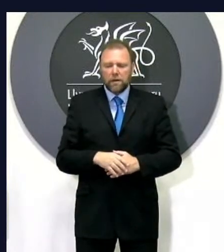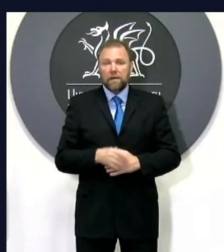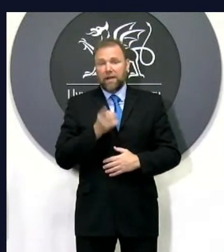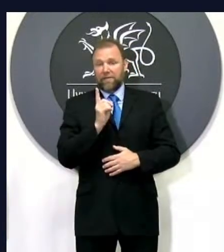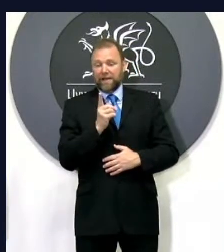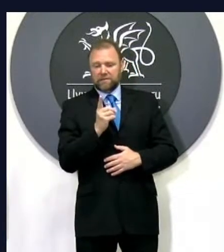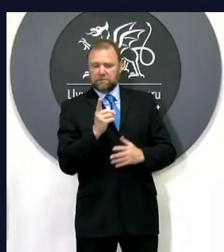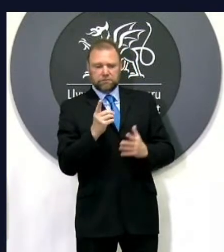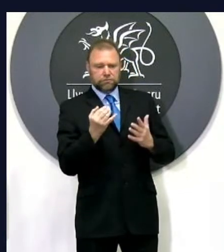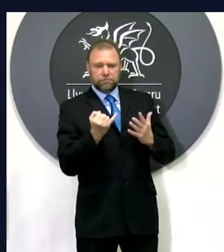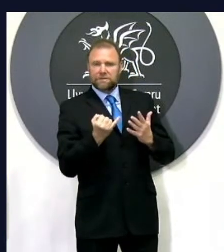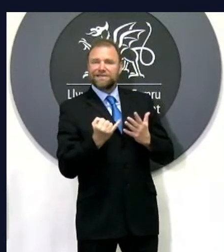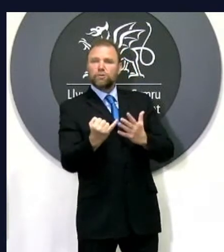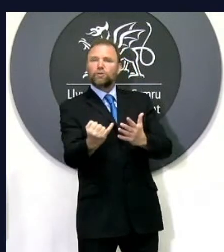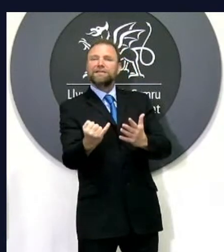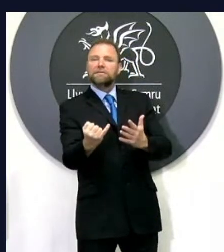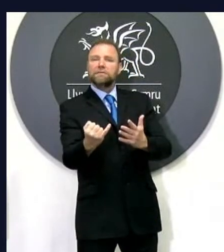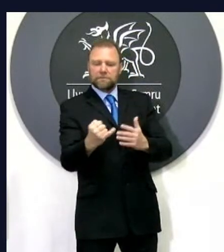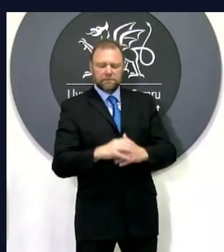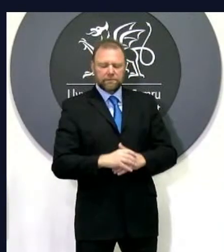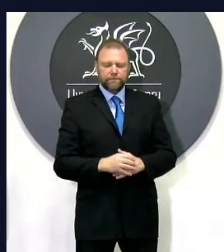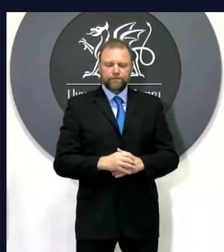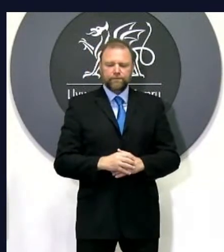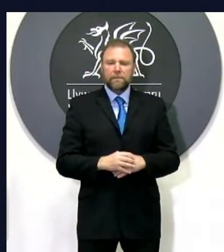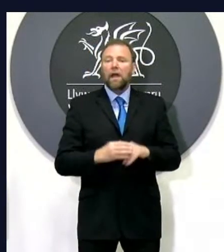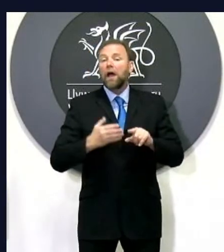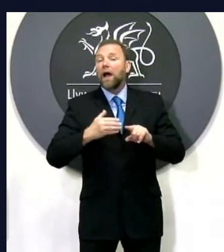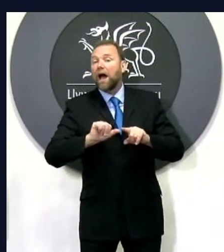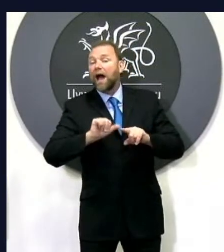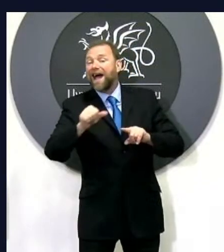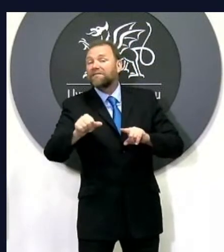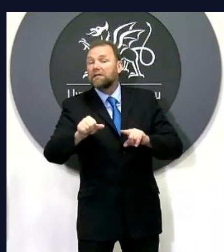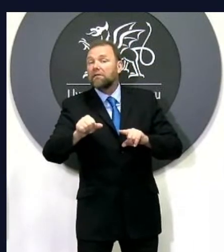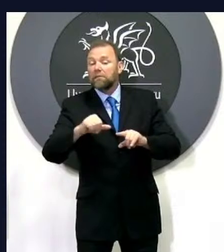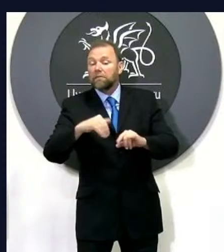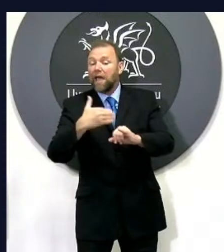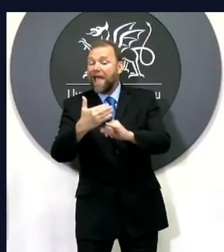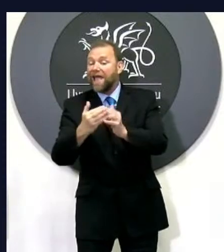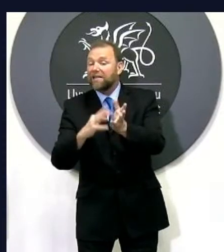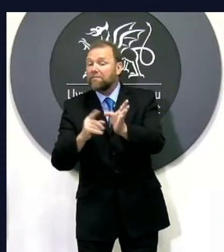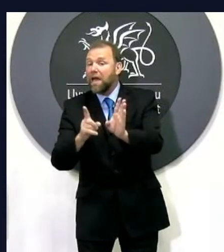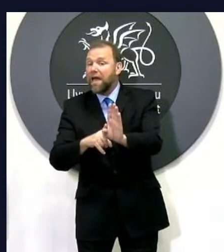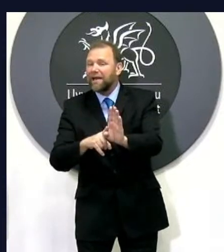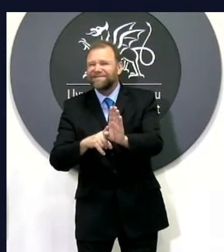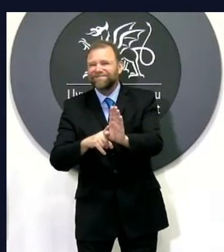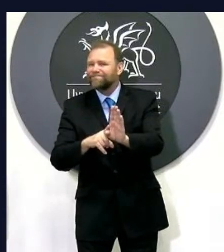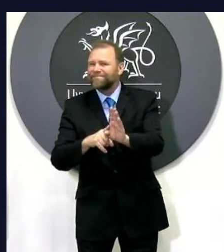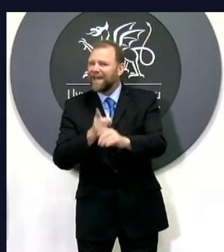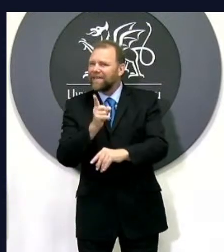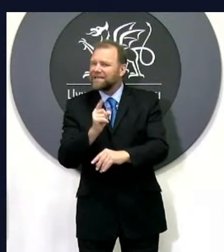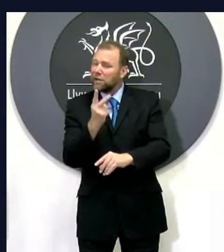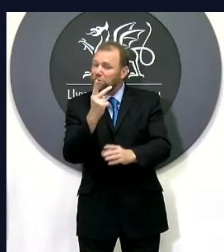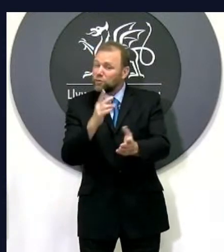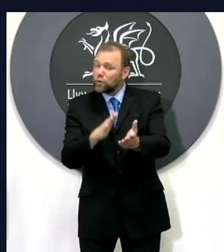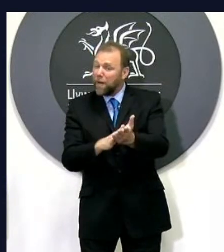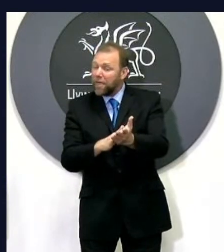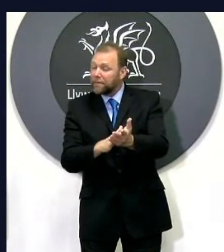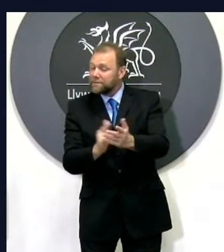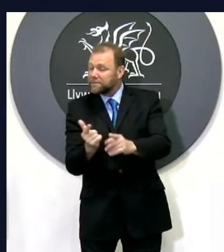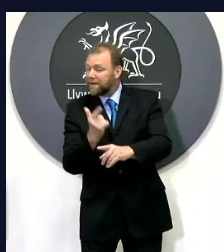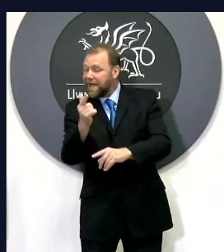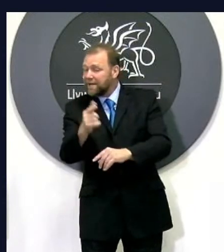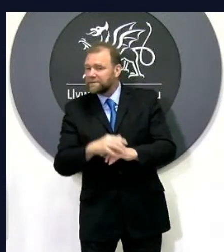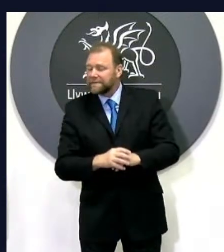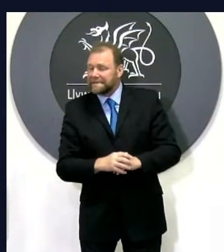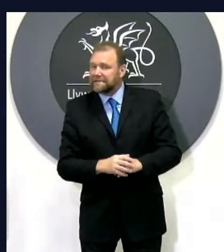forward. I've given indicative dates beyond that towards the end of May. That's 2 months from where we are today, and 2 months